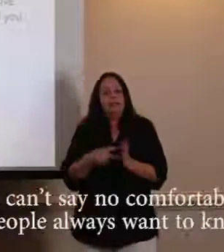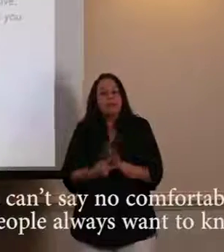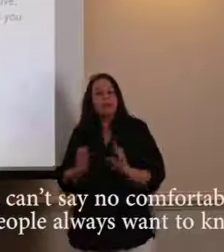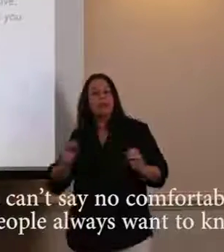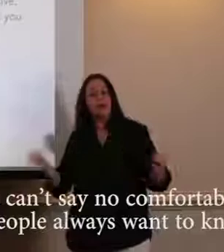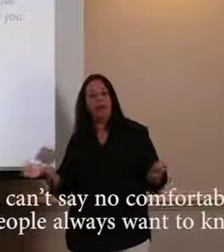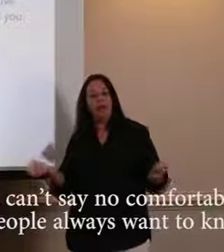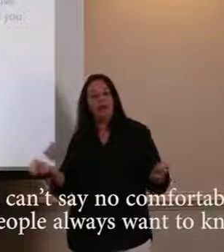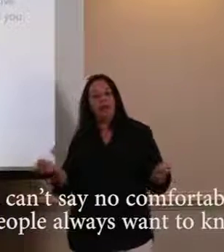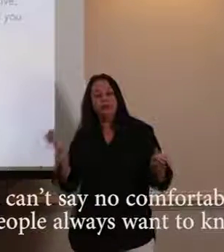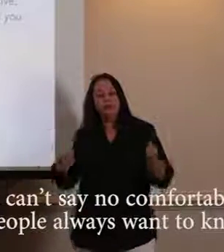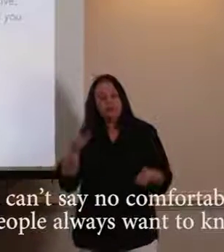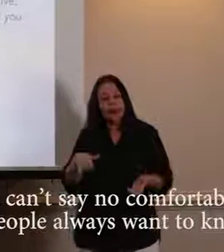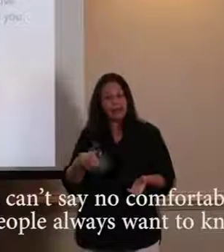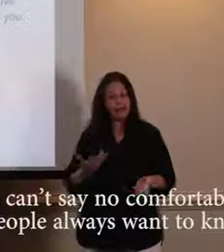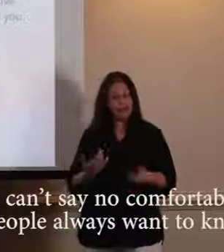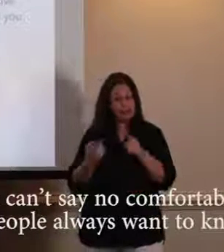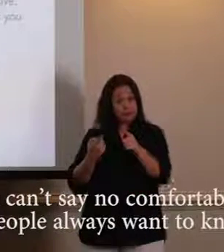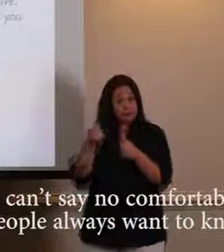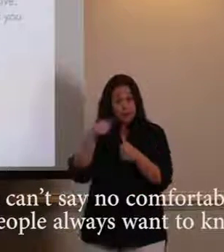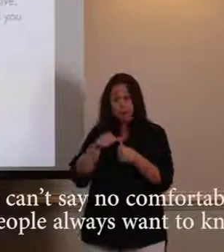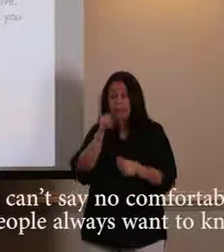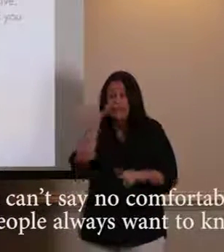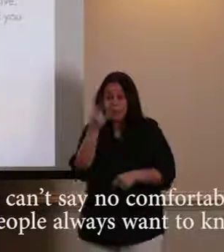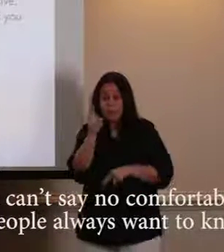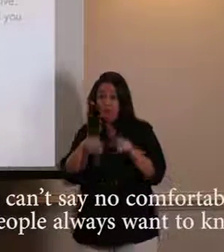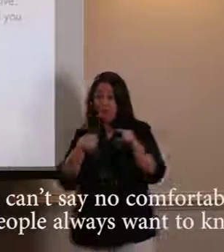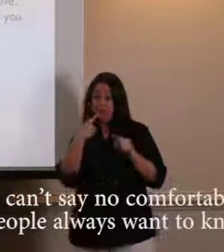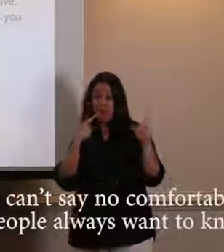biggest takeaways. If you can't say no comfortably, yes has no meaning.